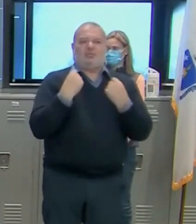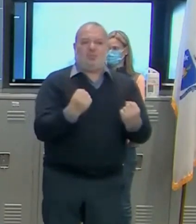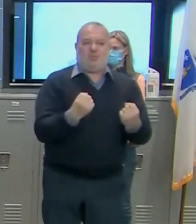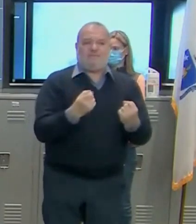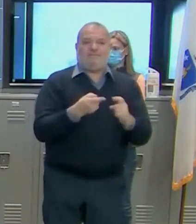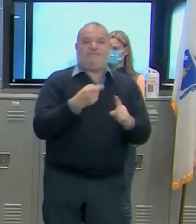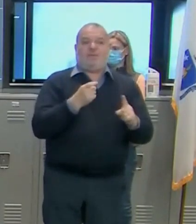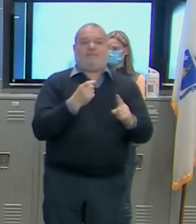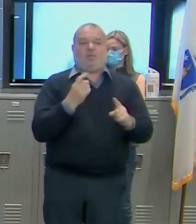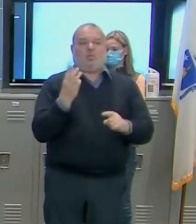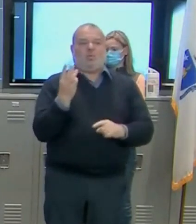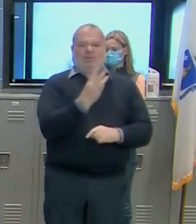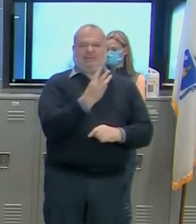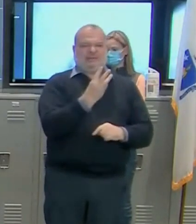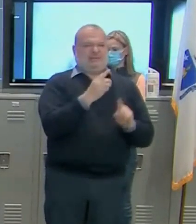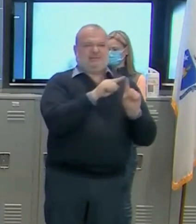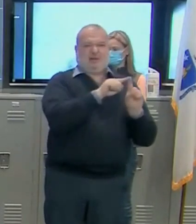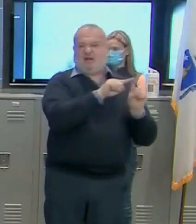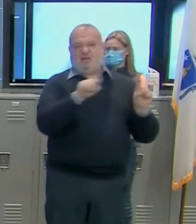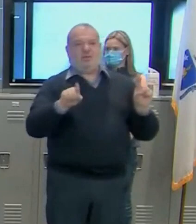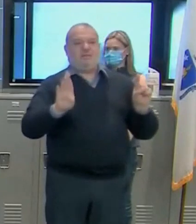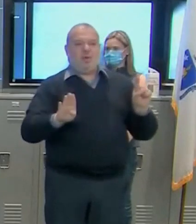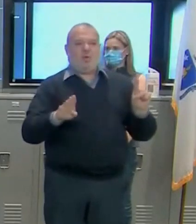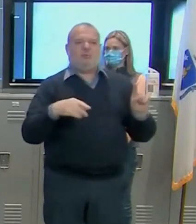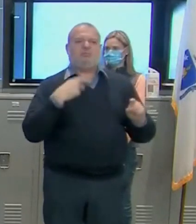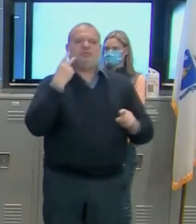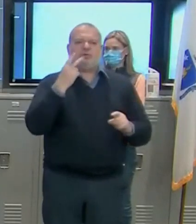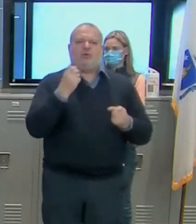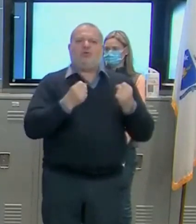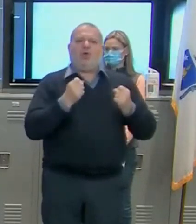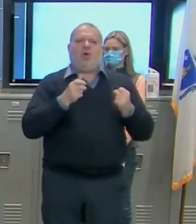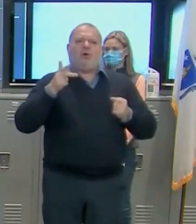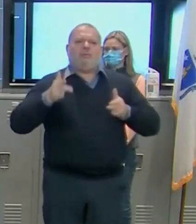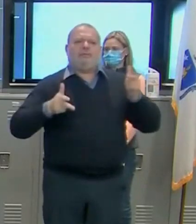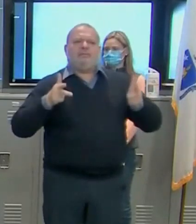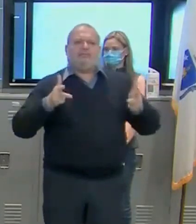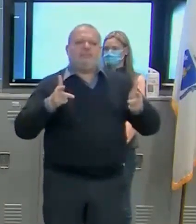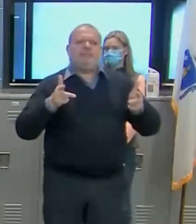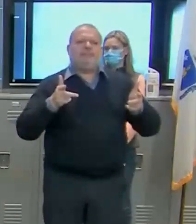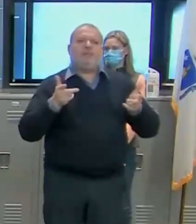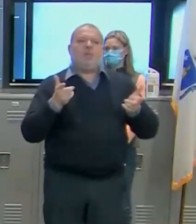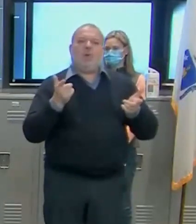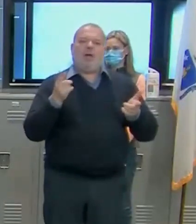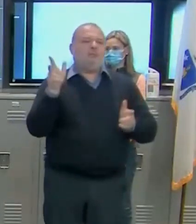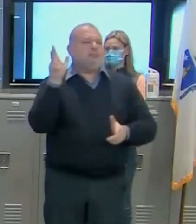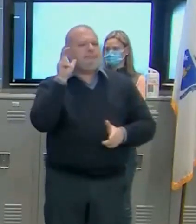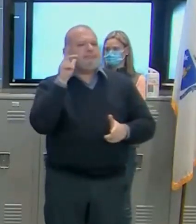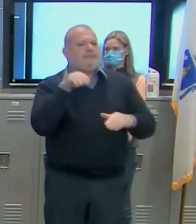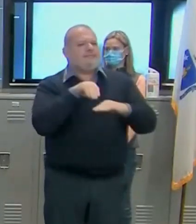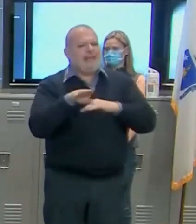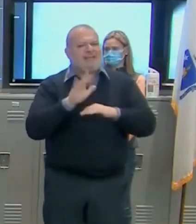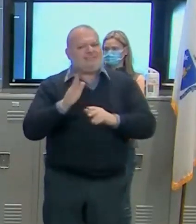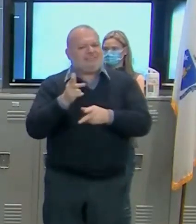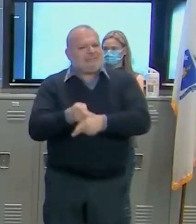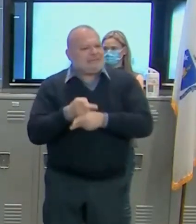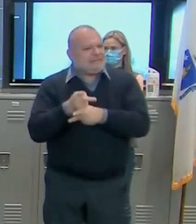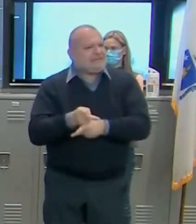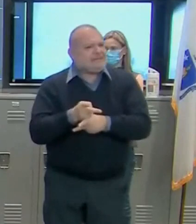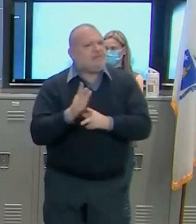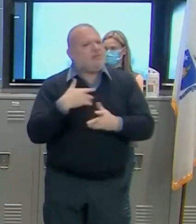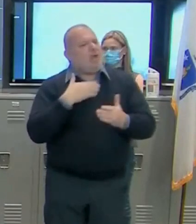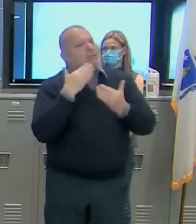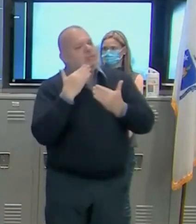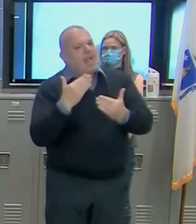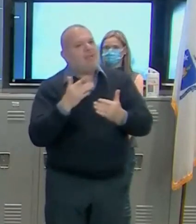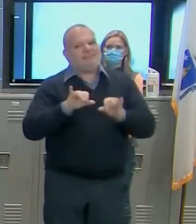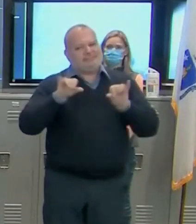few vehicles on the road. You've listened to the advice of the governor and others, and we really appreciate your continuing to do that so the work